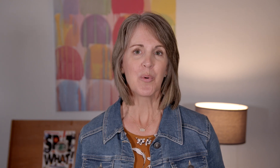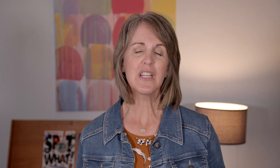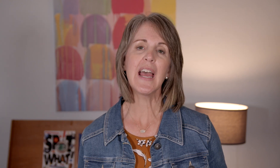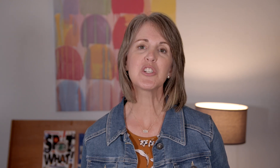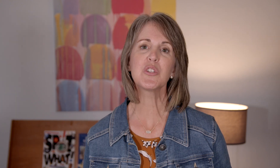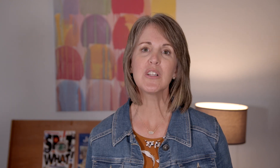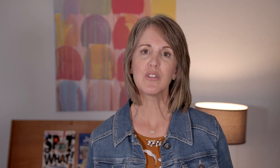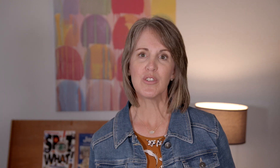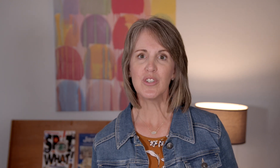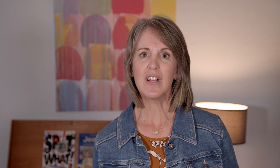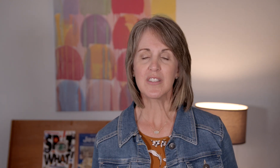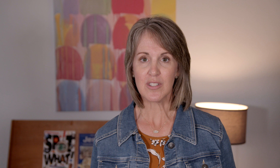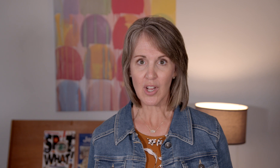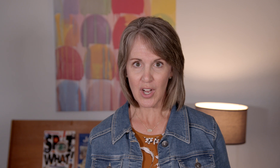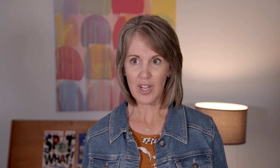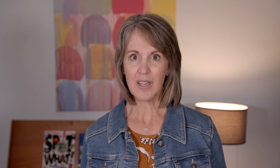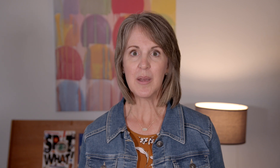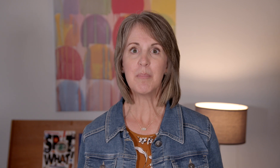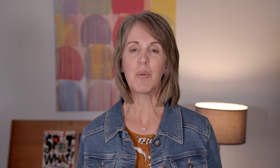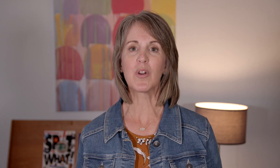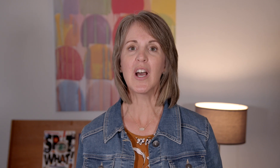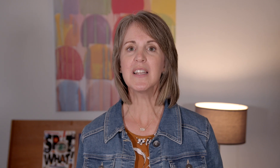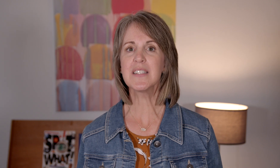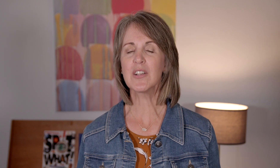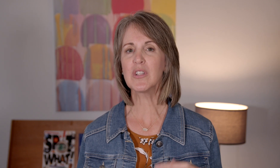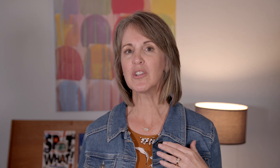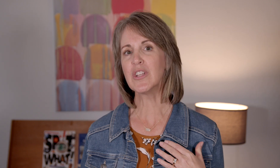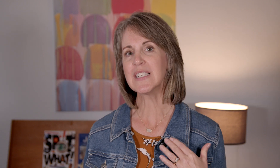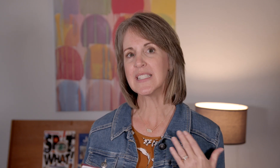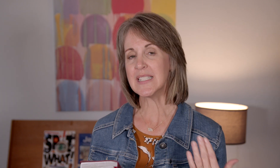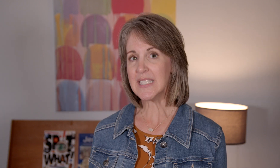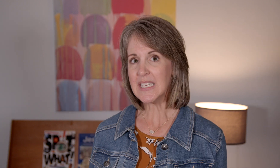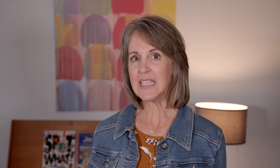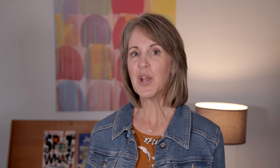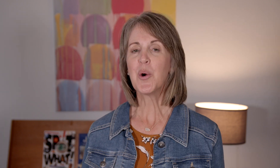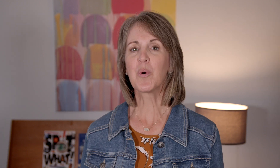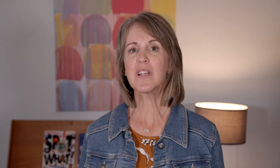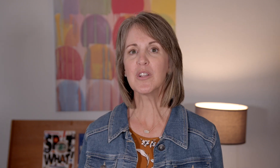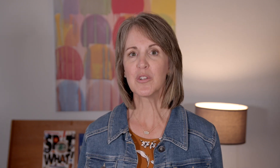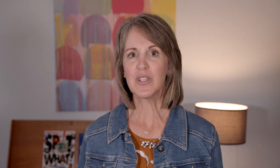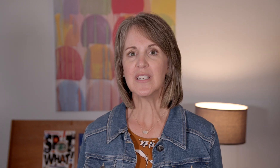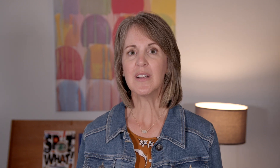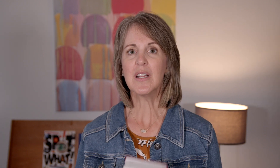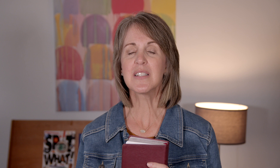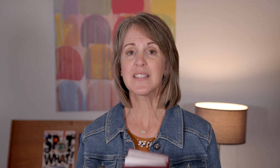gonna actually learn a song, but we're not necessarily learning it to sing, we're gonna learn it to